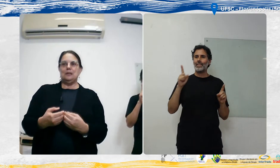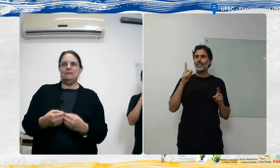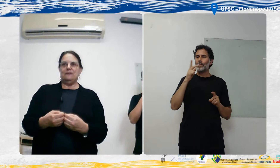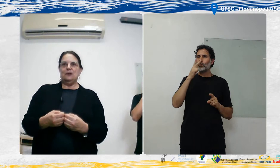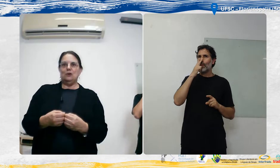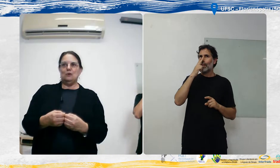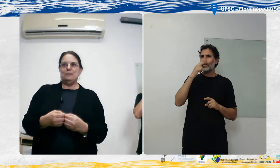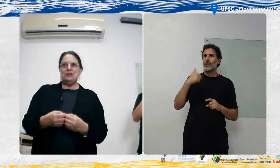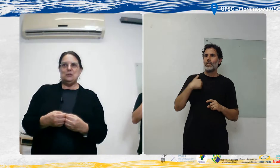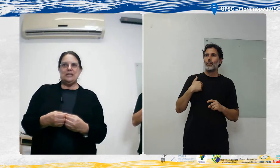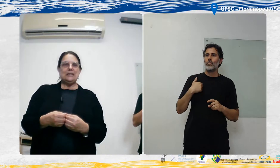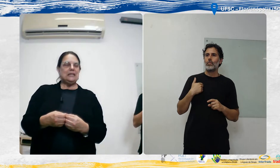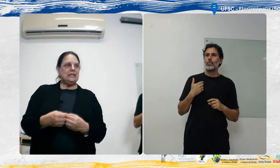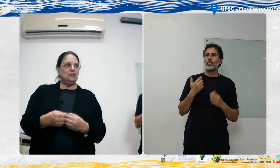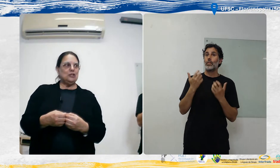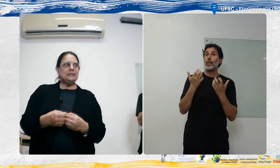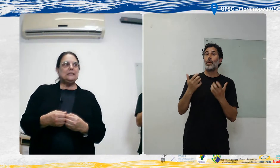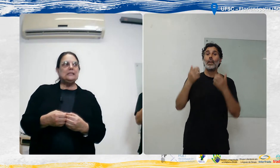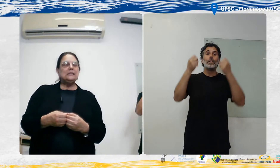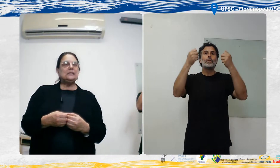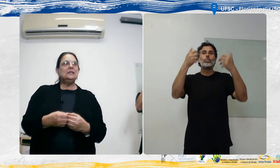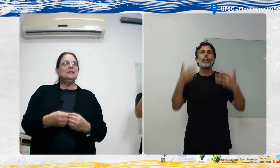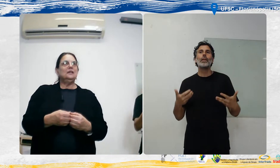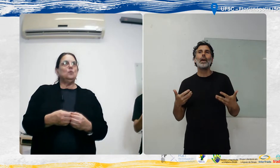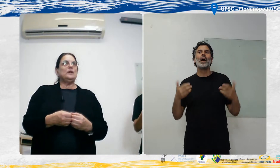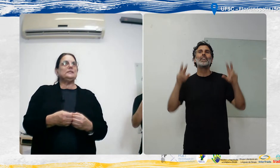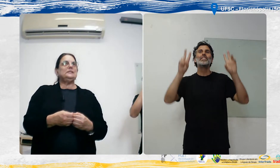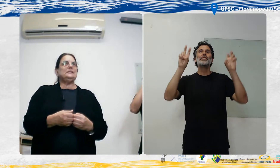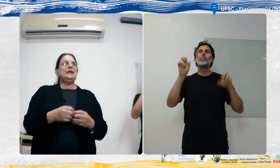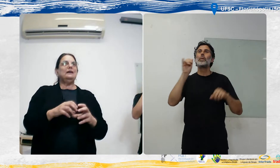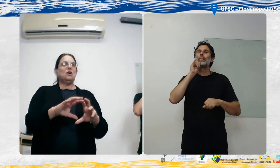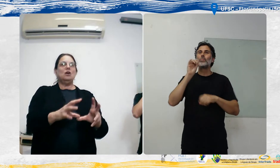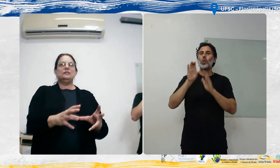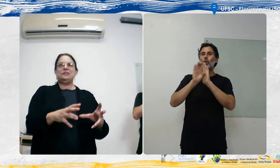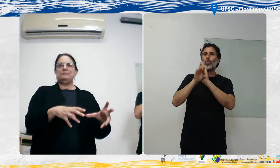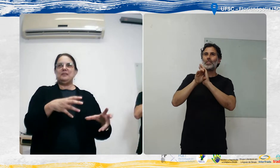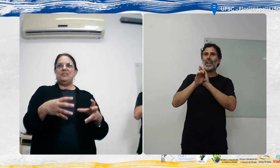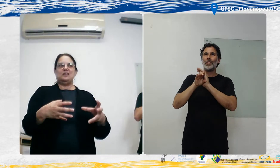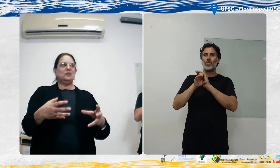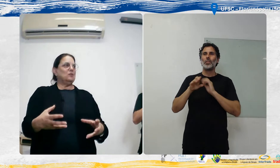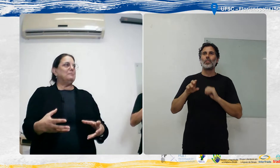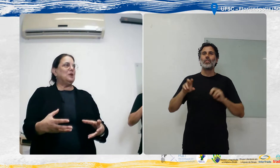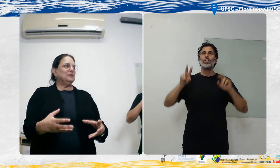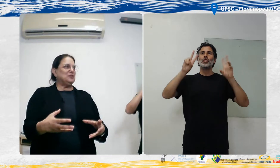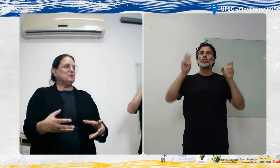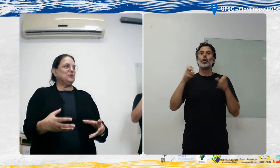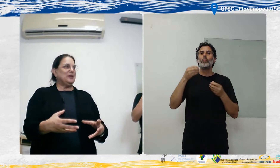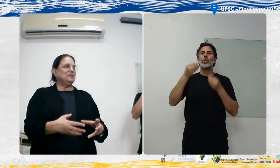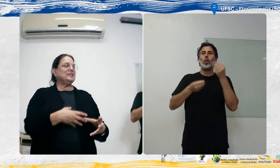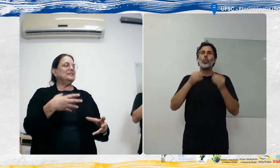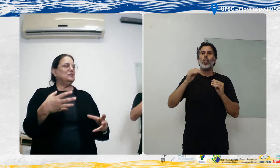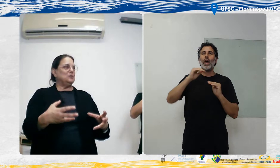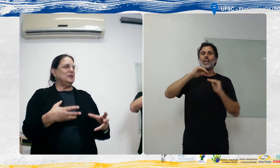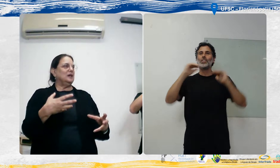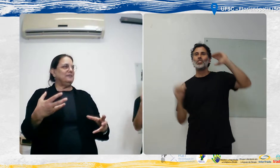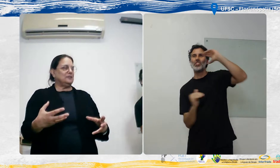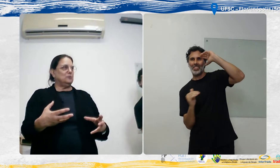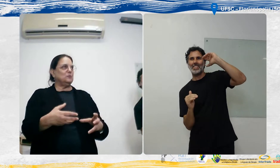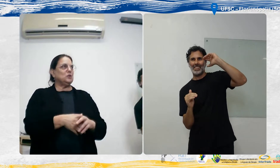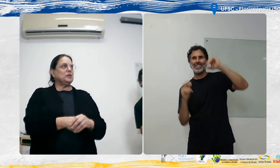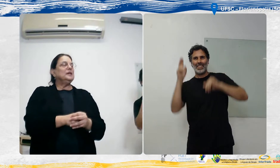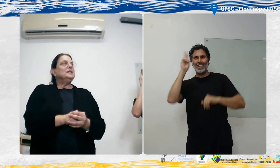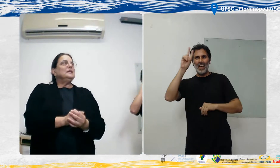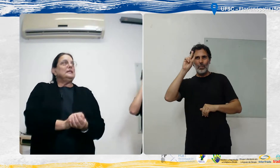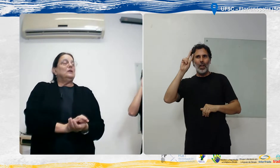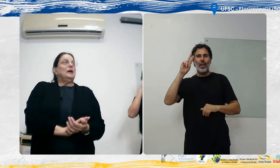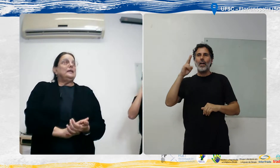example of hermeneutic injustice, didn't have concepts that they could grab onto. So I just had to do a lot of extra